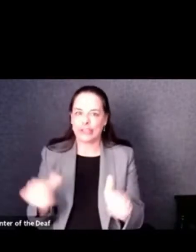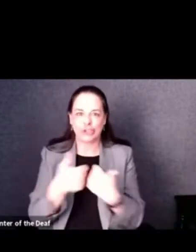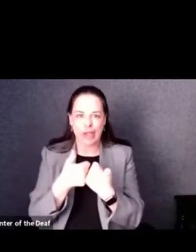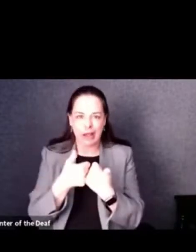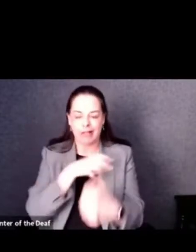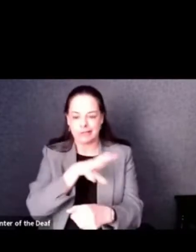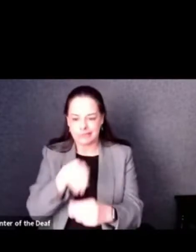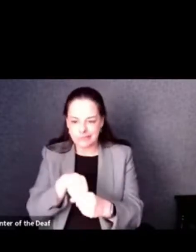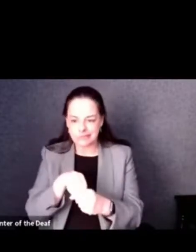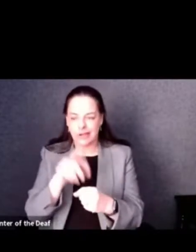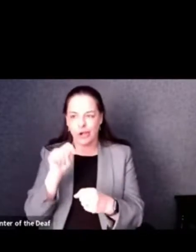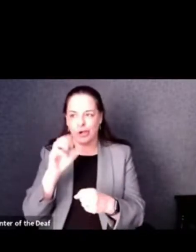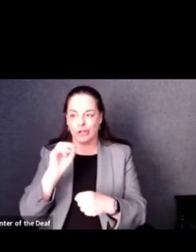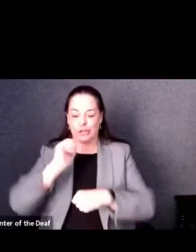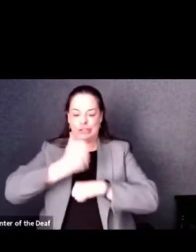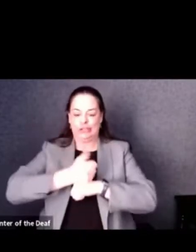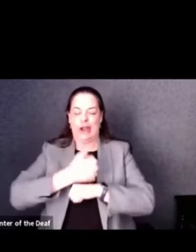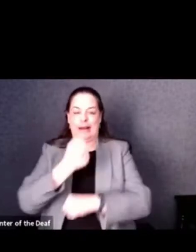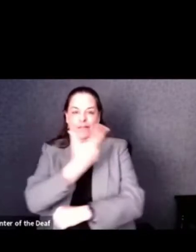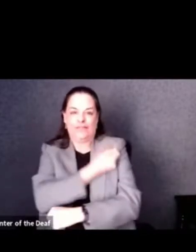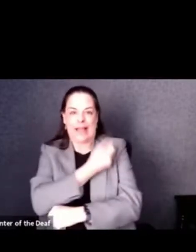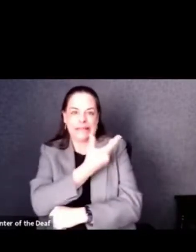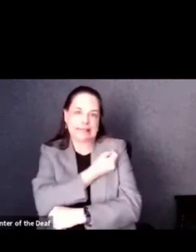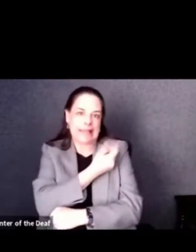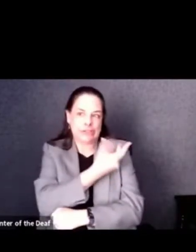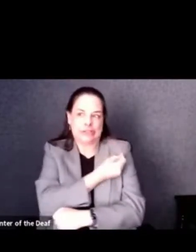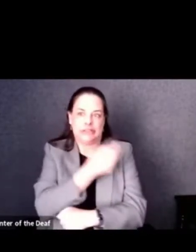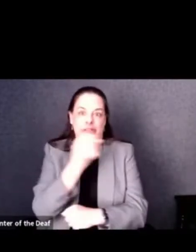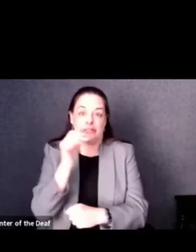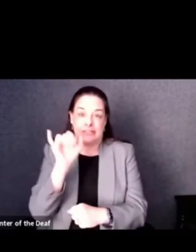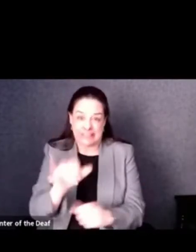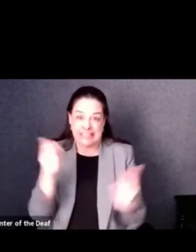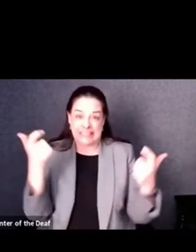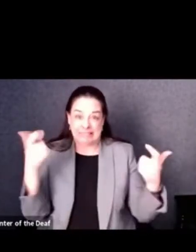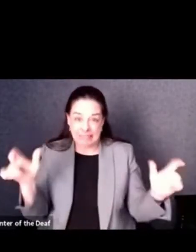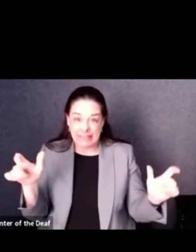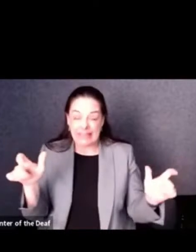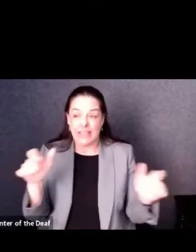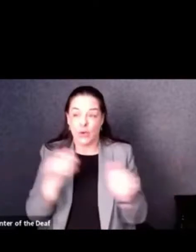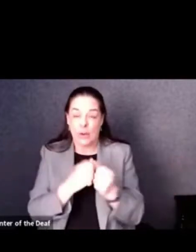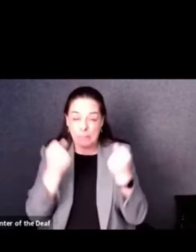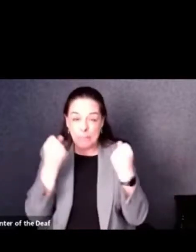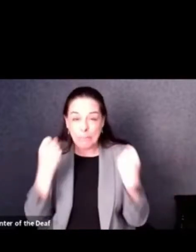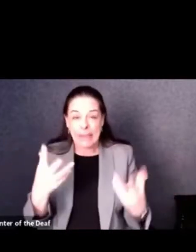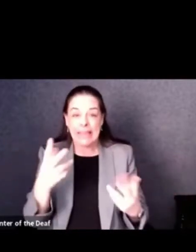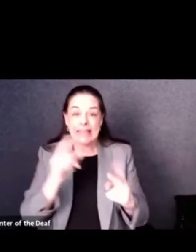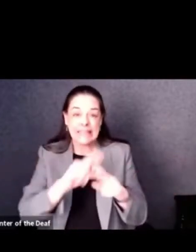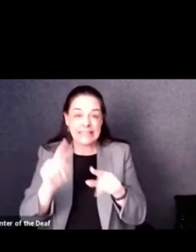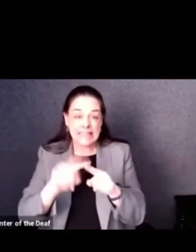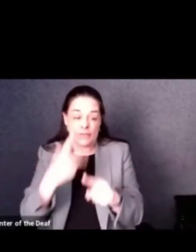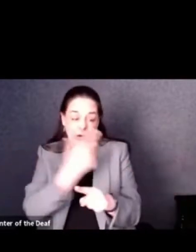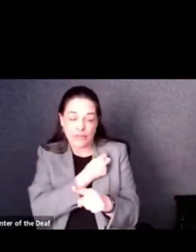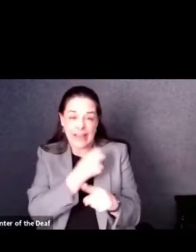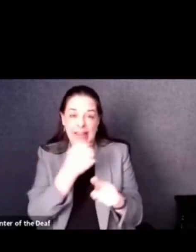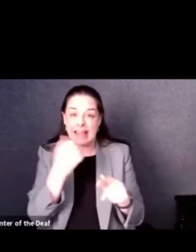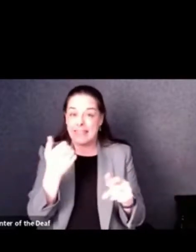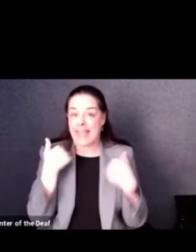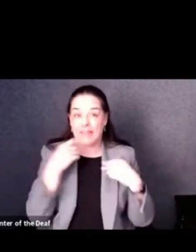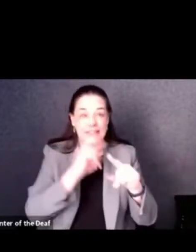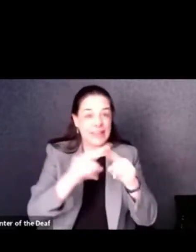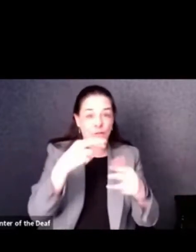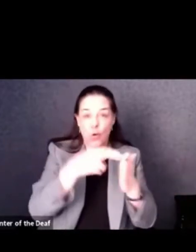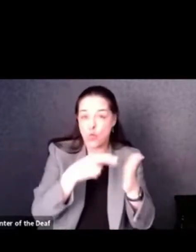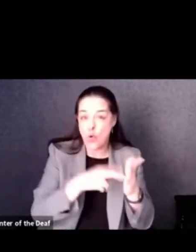come with mounting a vaccination campaign of this size, with multiple vaccines, with different rules, with